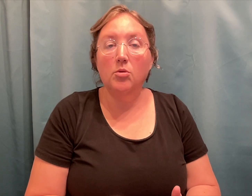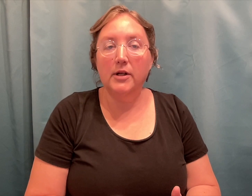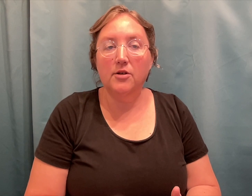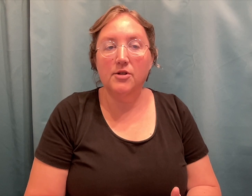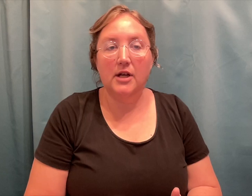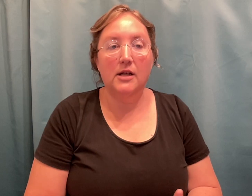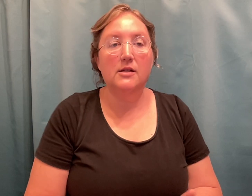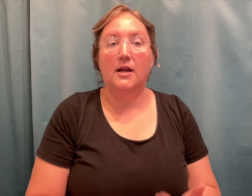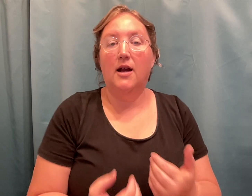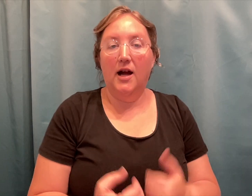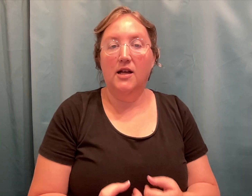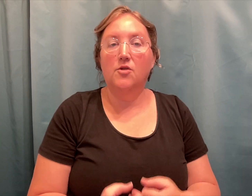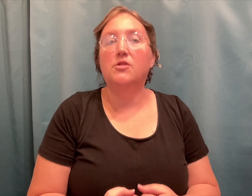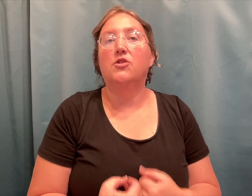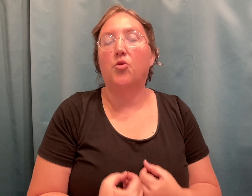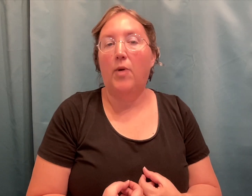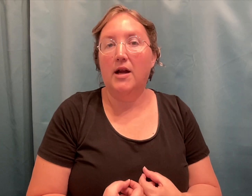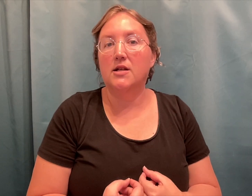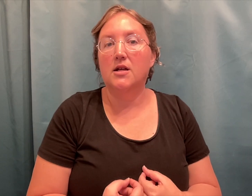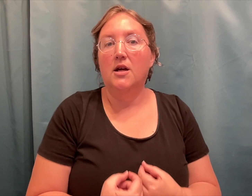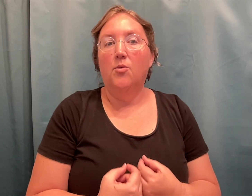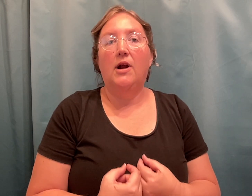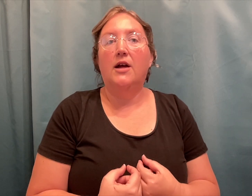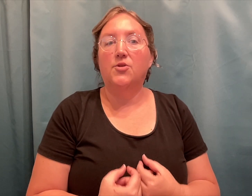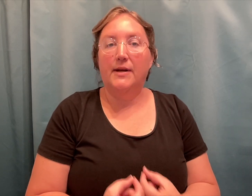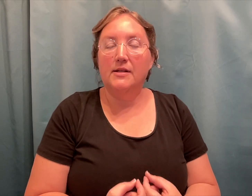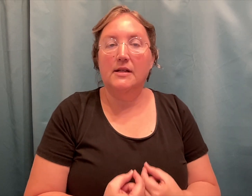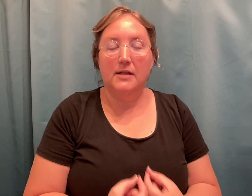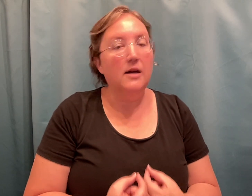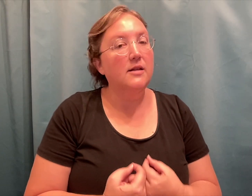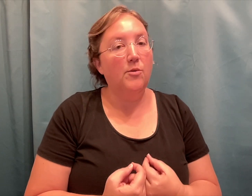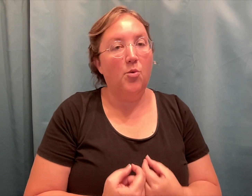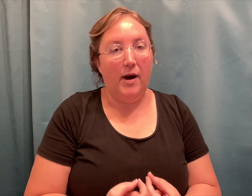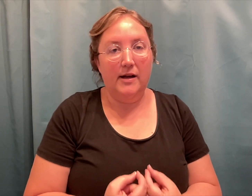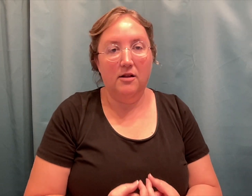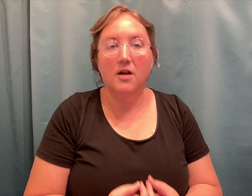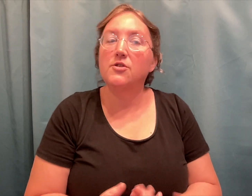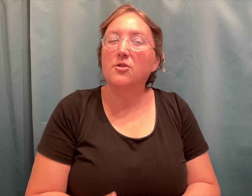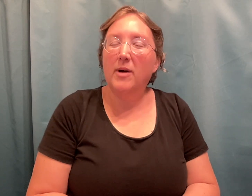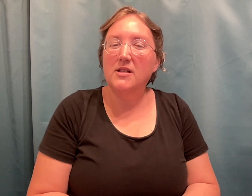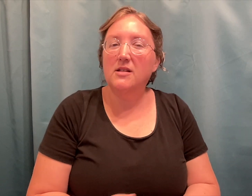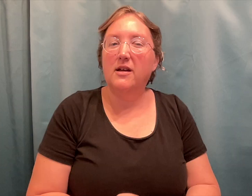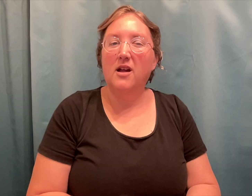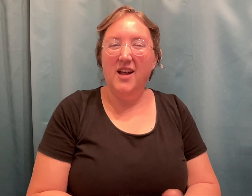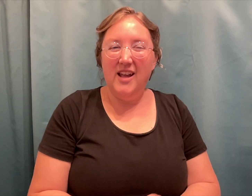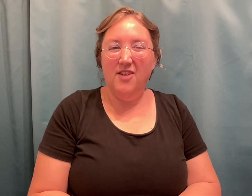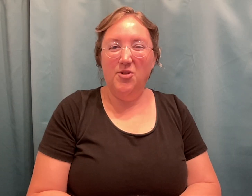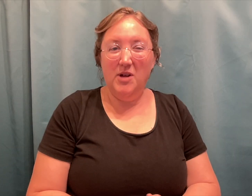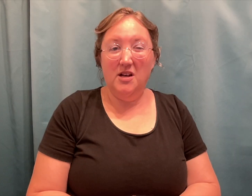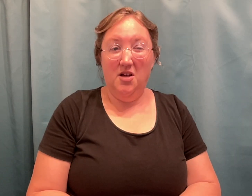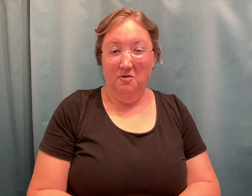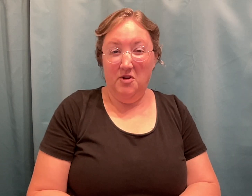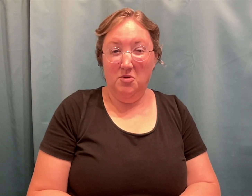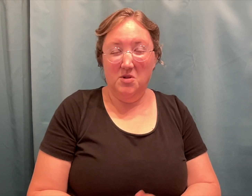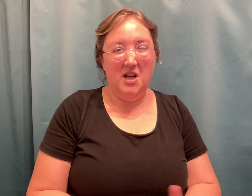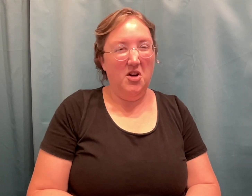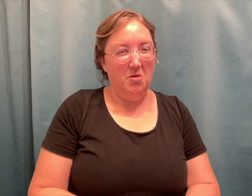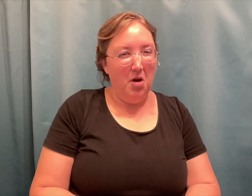in your studies, and I use it to write. When I translate signs, I will write in gloss, so you might see that. If you get confused and you're not